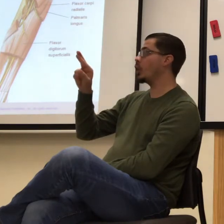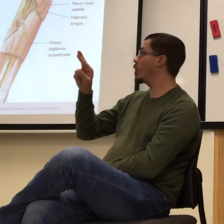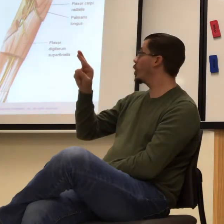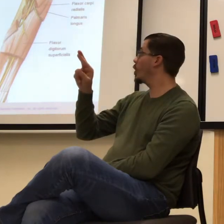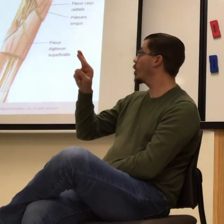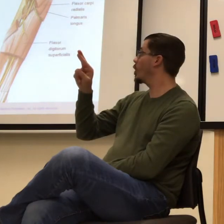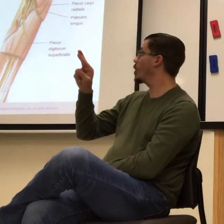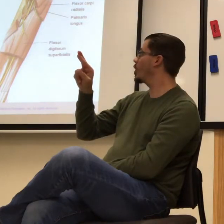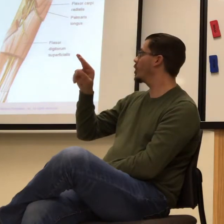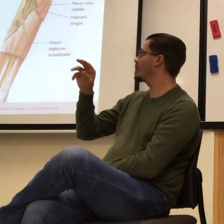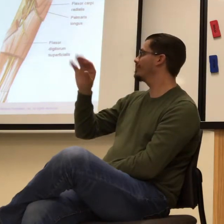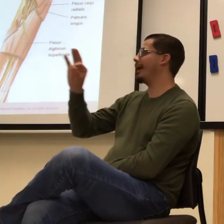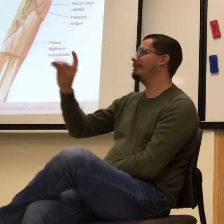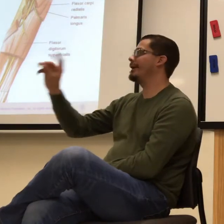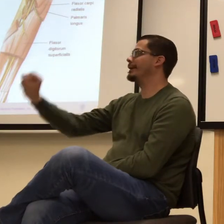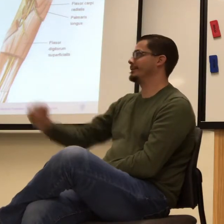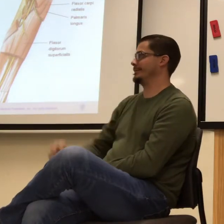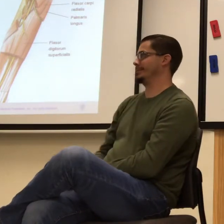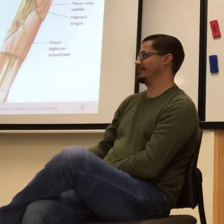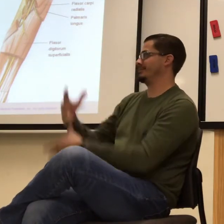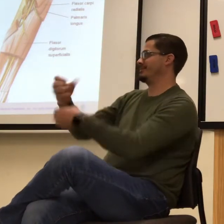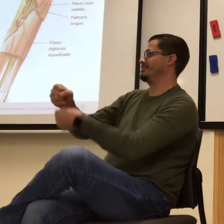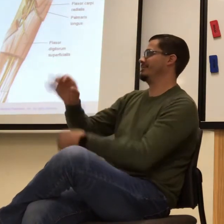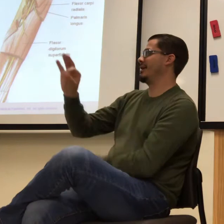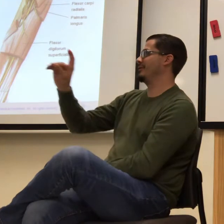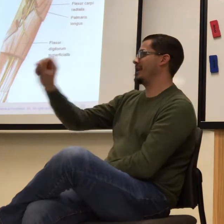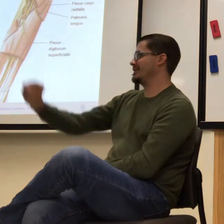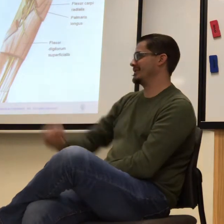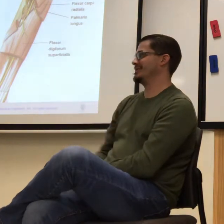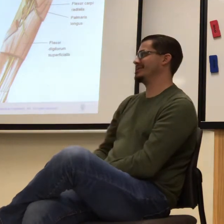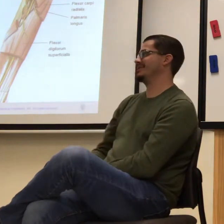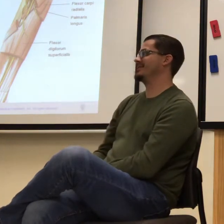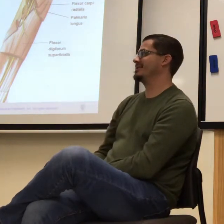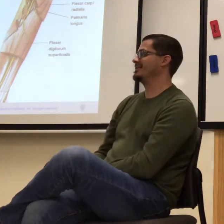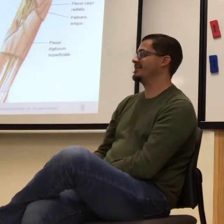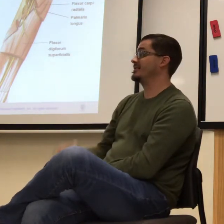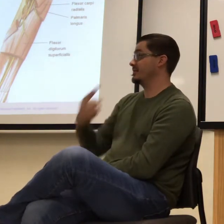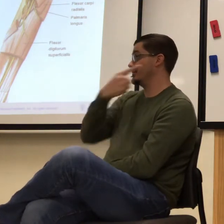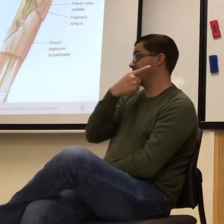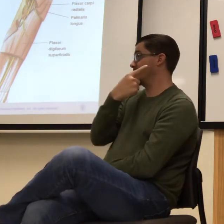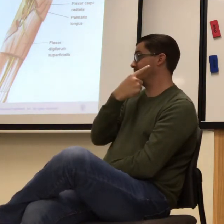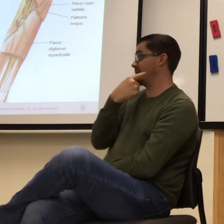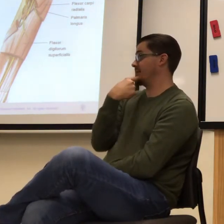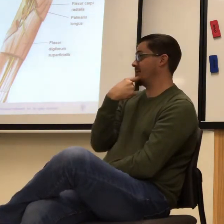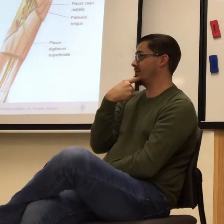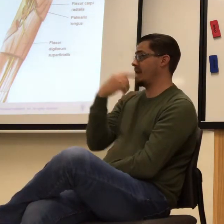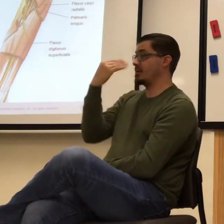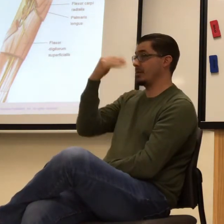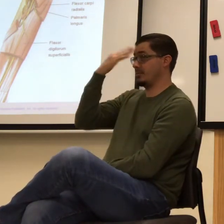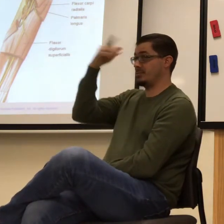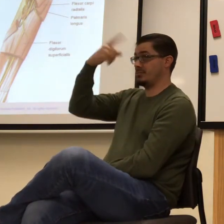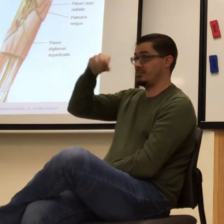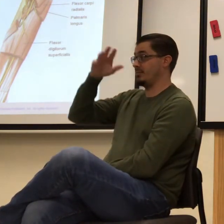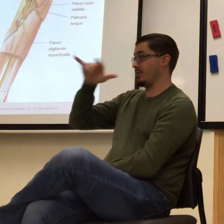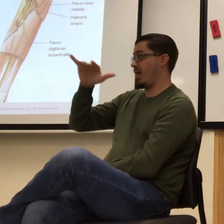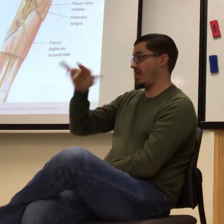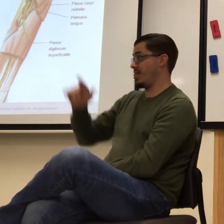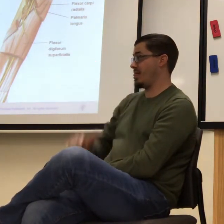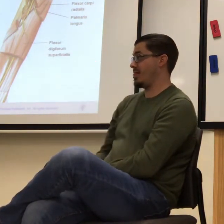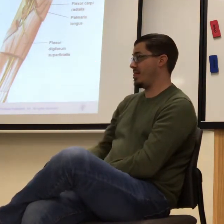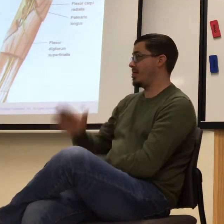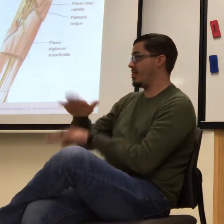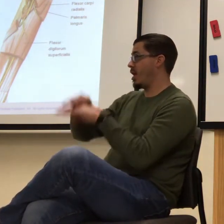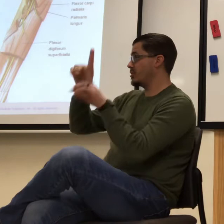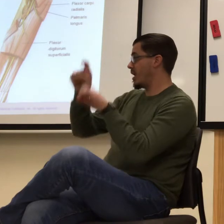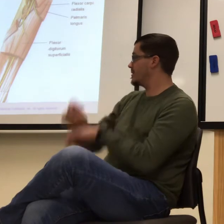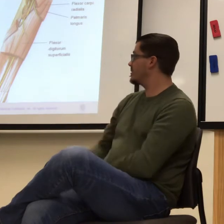and the FDS. I'll just abbreviate it here for brevity, but I expect students to know how to spell it out on a